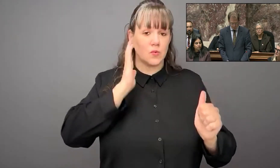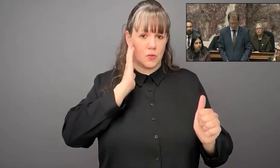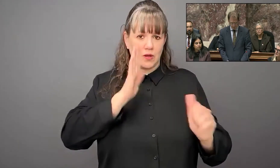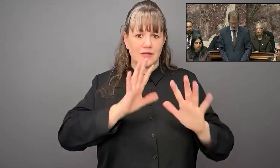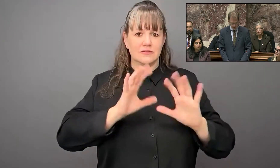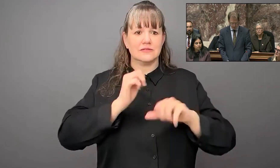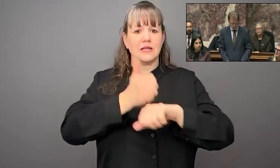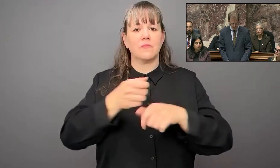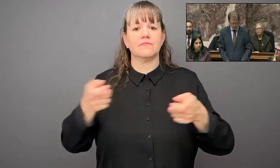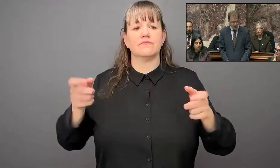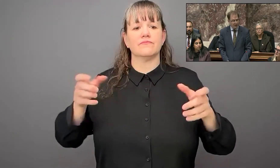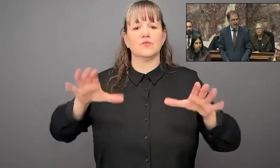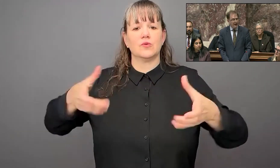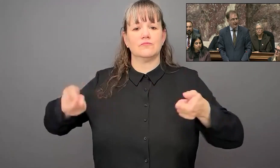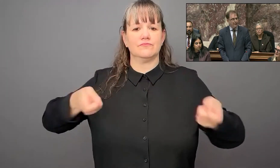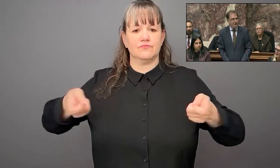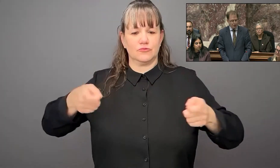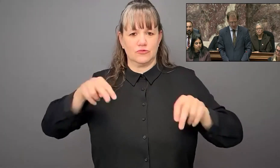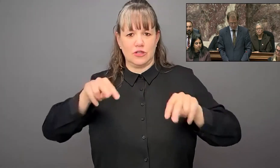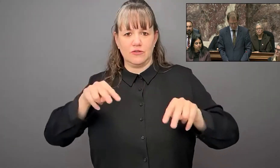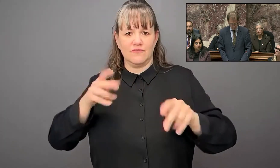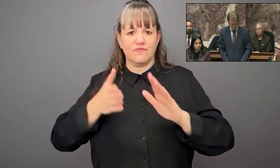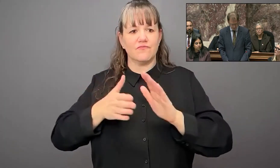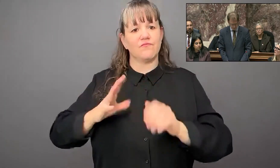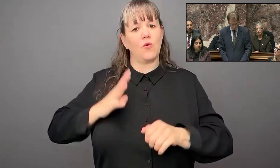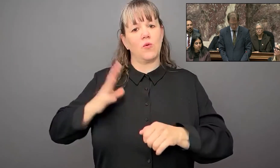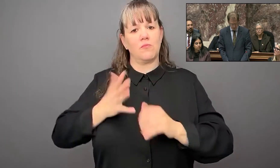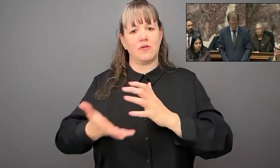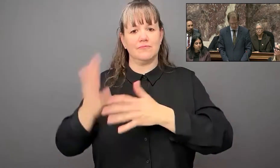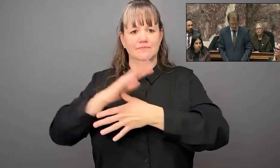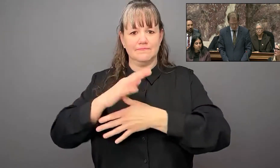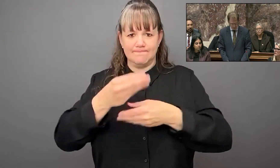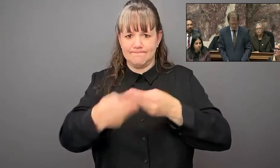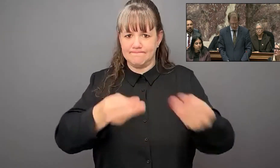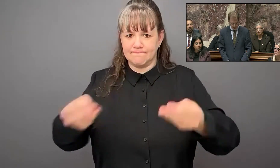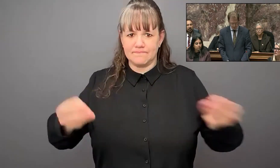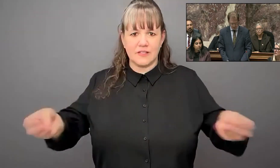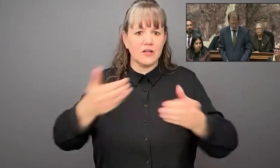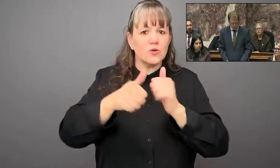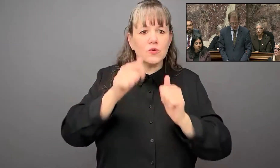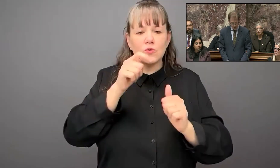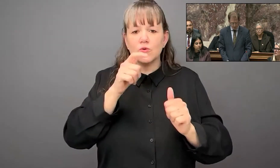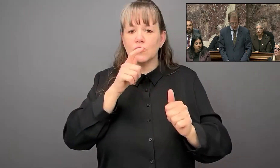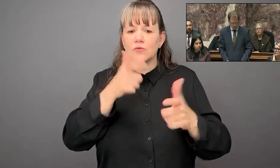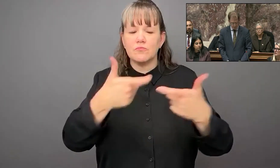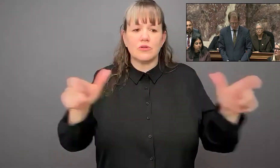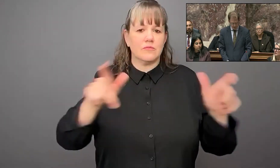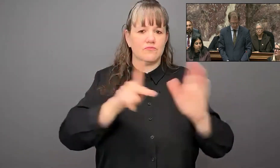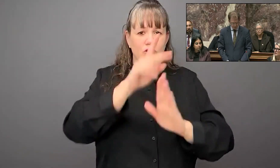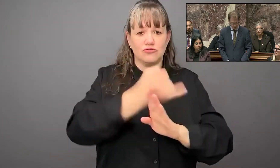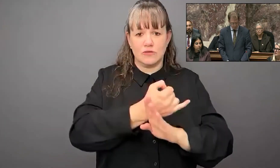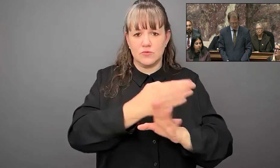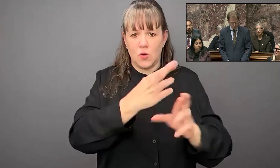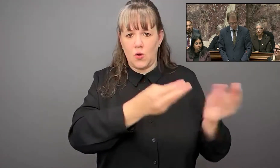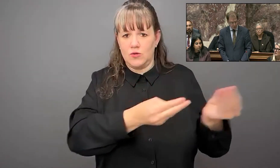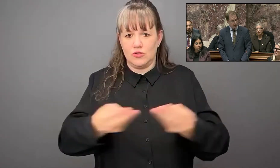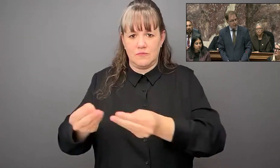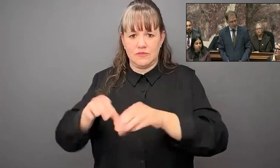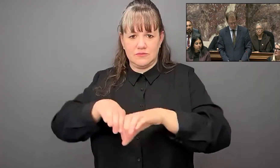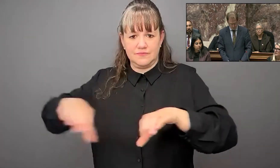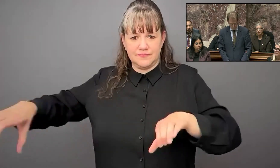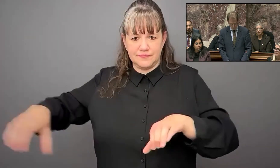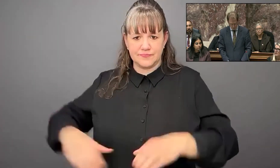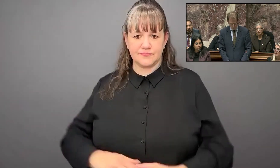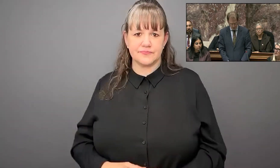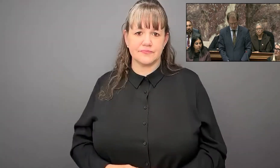agency for renewable energy projects and major transmission lines, allow the BC Energy Regulator to establish a new rigorous